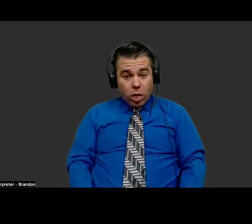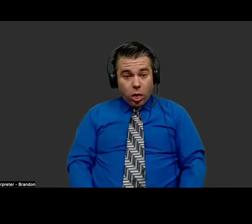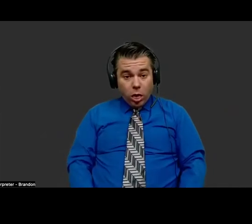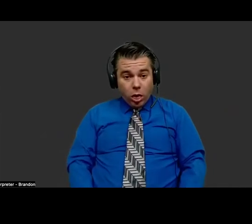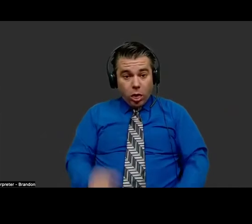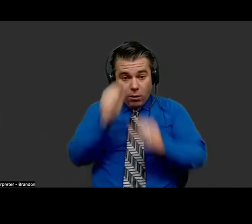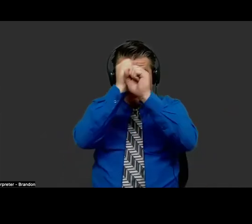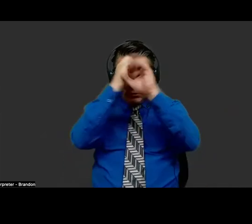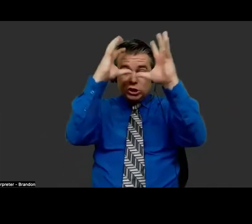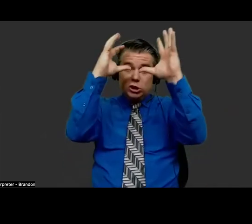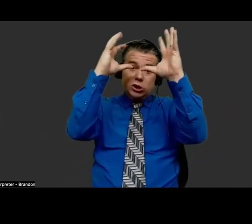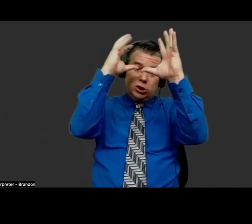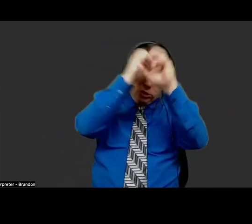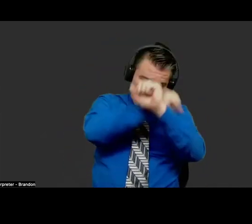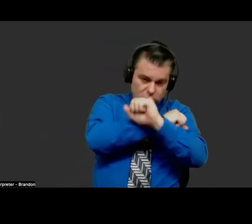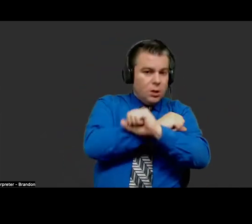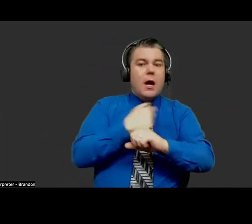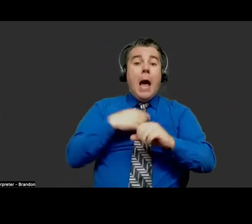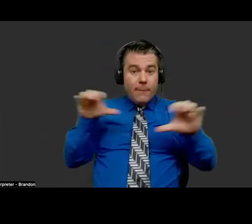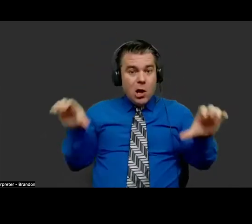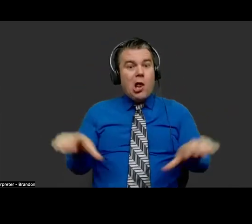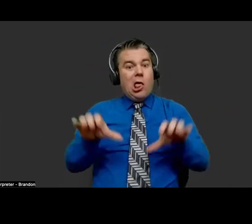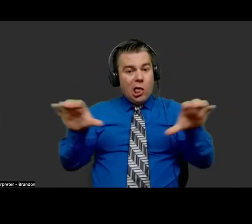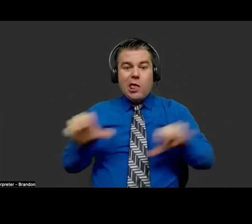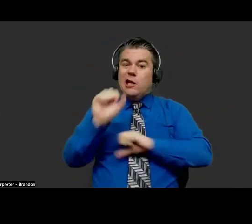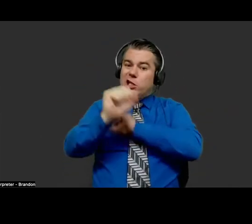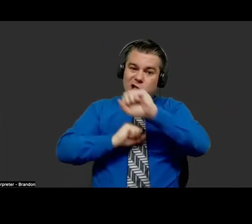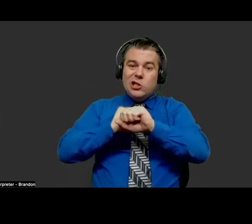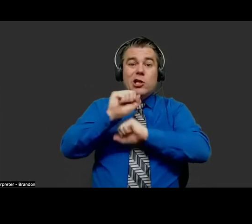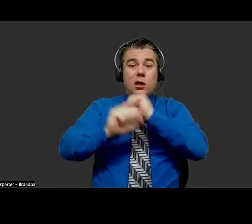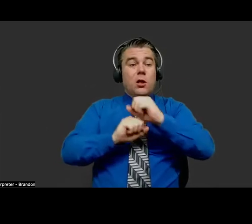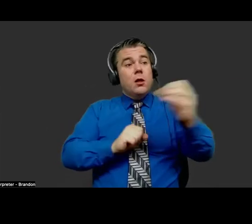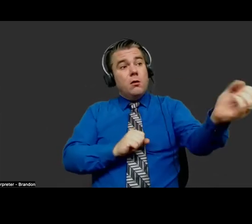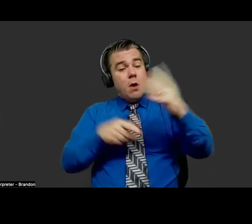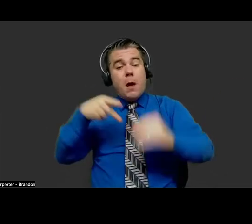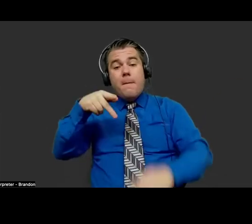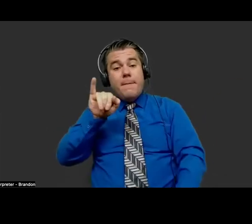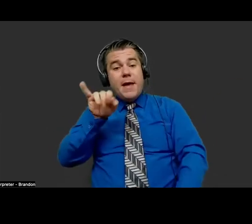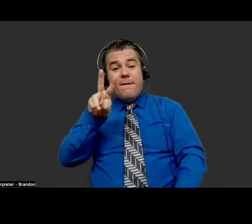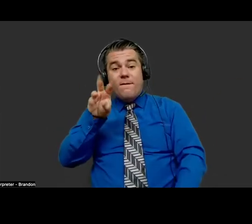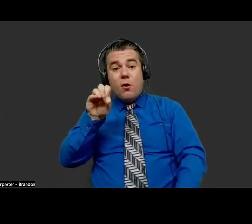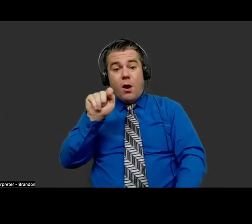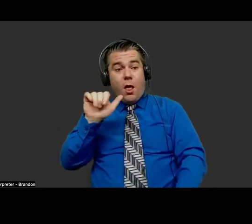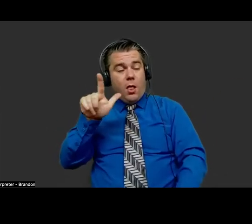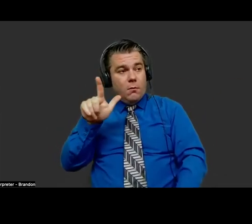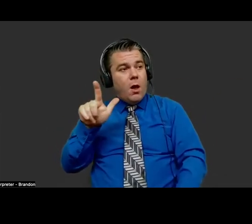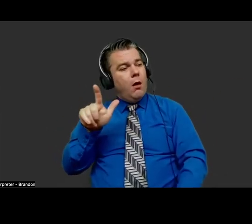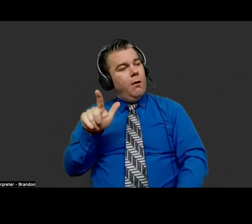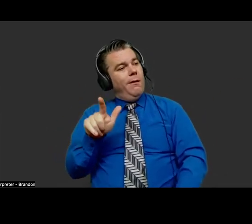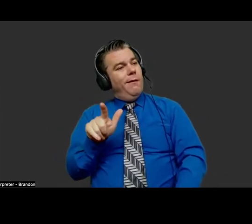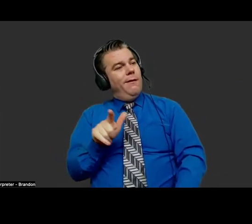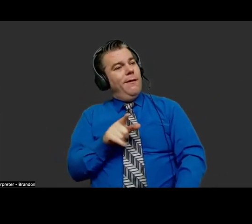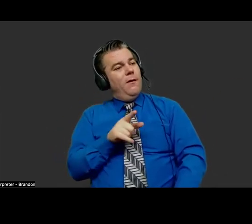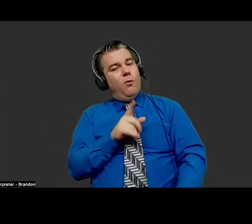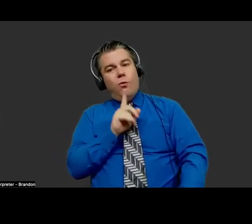And I have done it for years. And when they announced Pivotal, I was like, this is such a